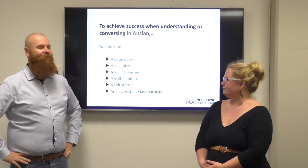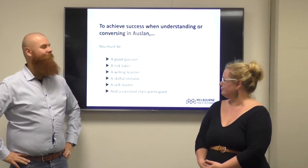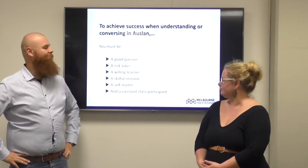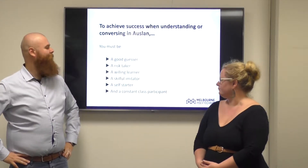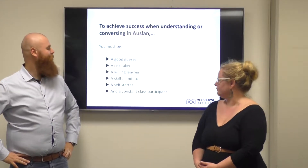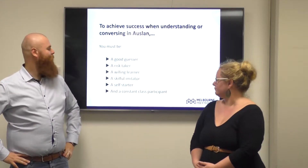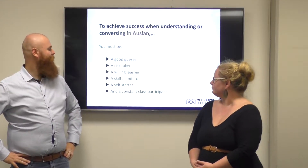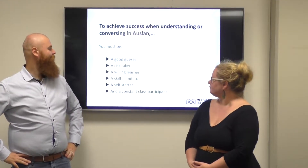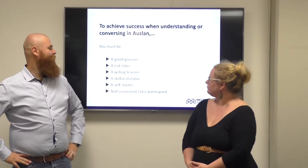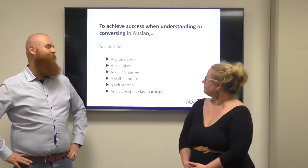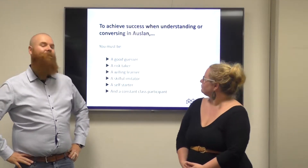missed.